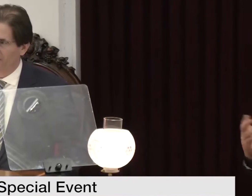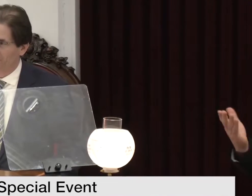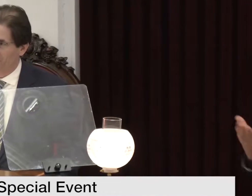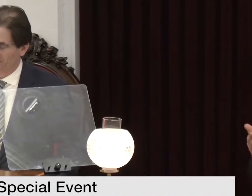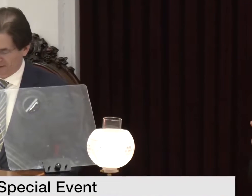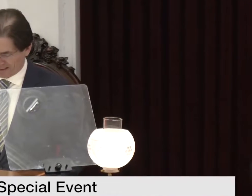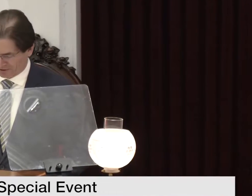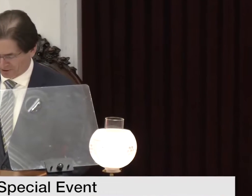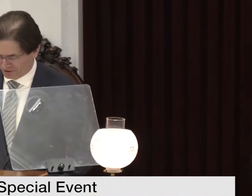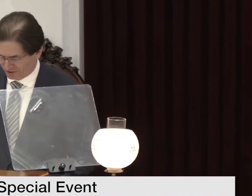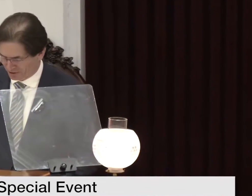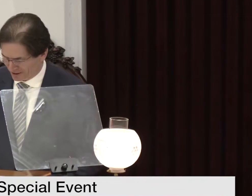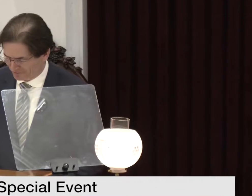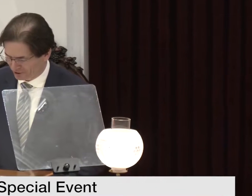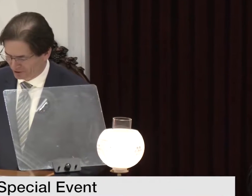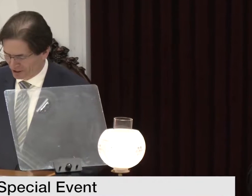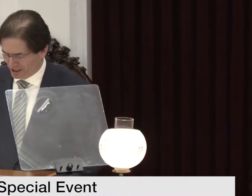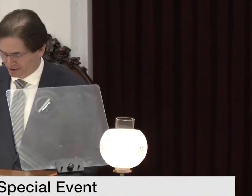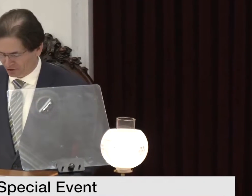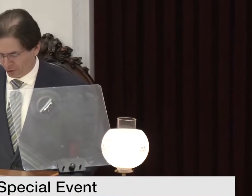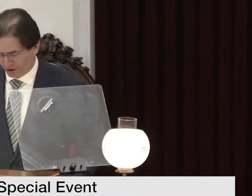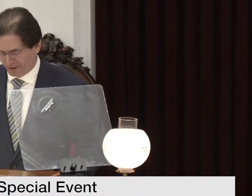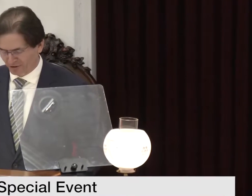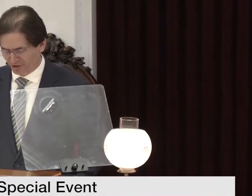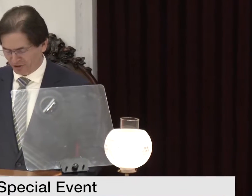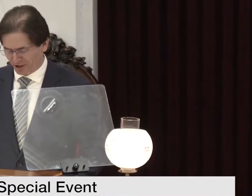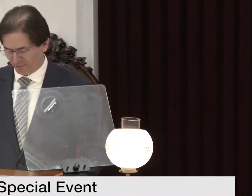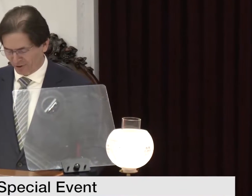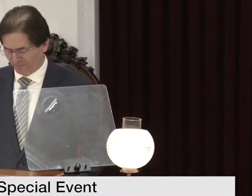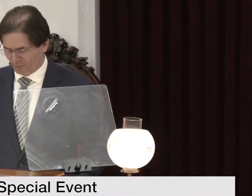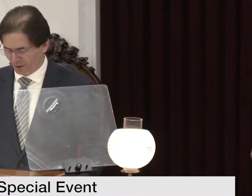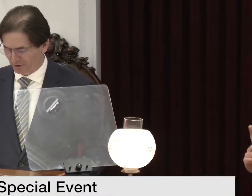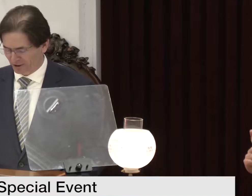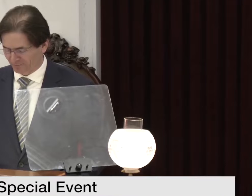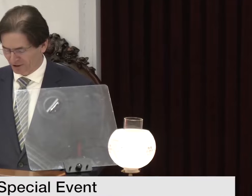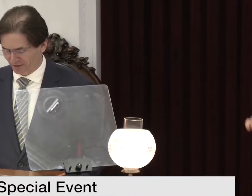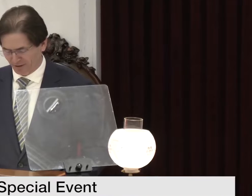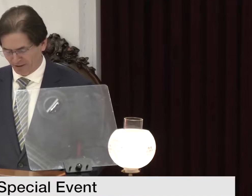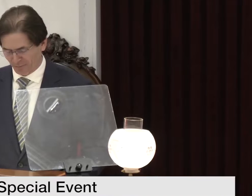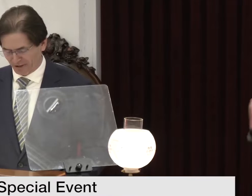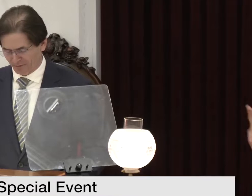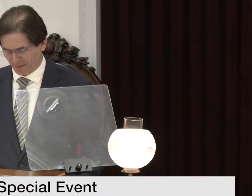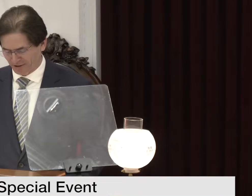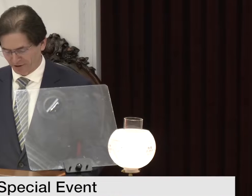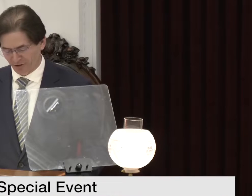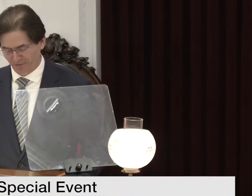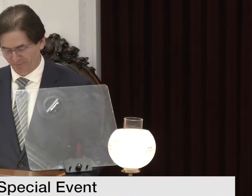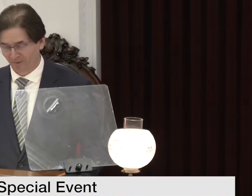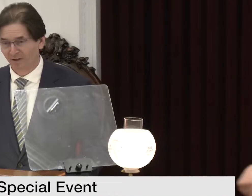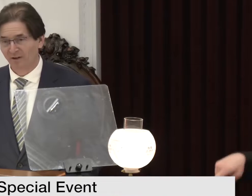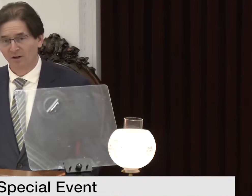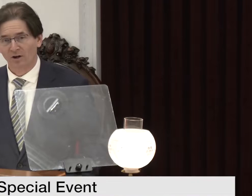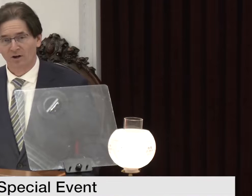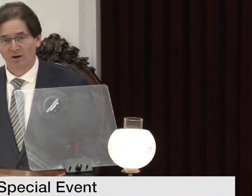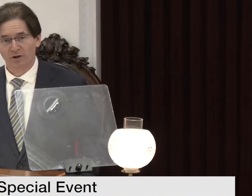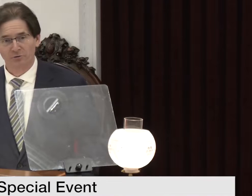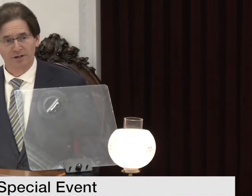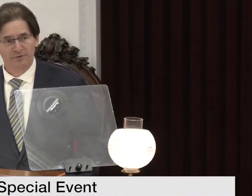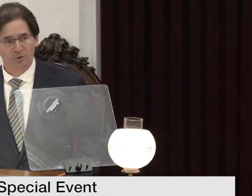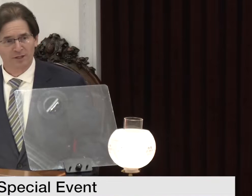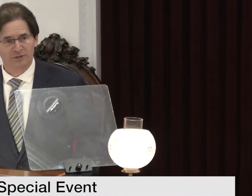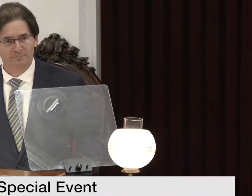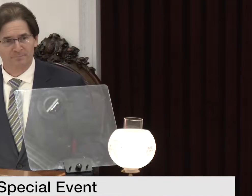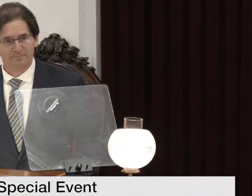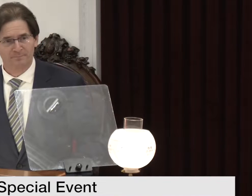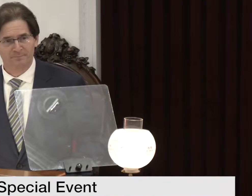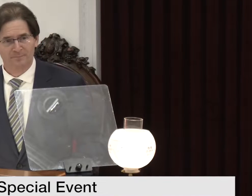to wait upon His Excellency the Governor and escort him into this chamber for the purpose of receiving his budget message. Are you ready for